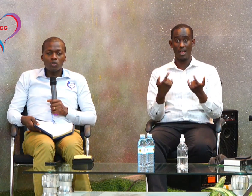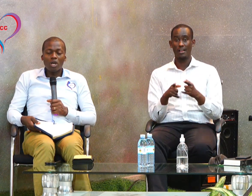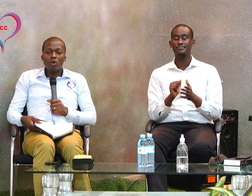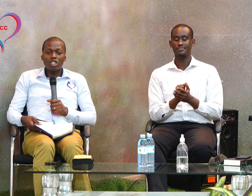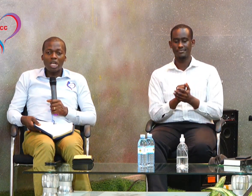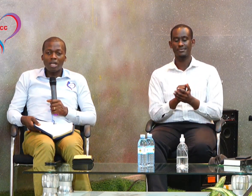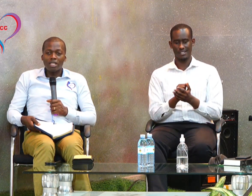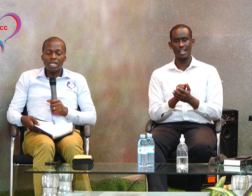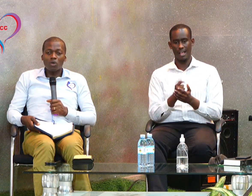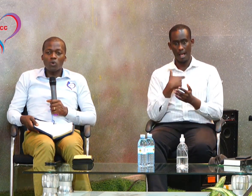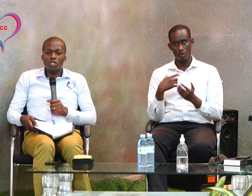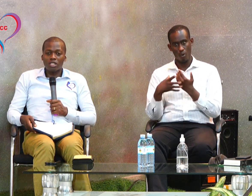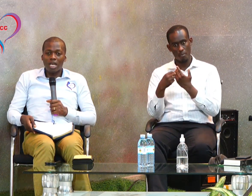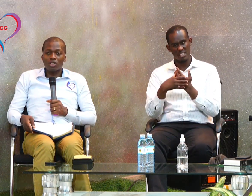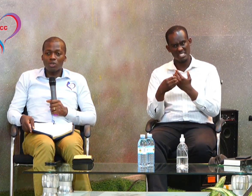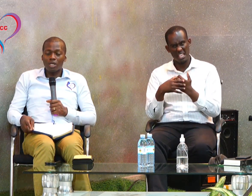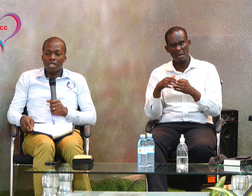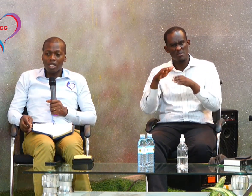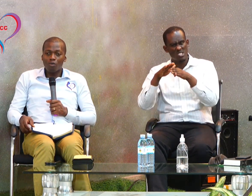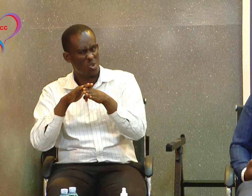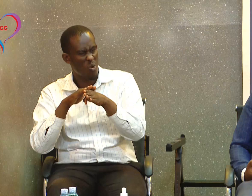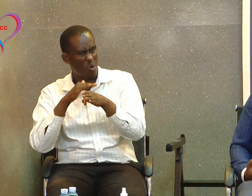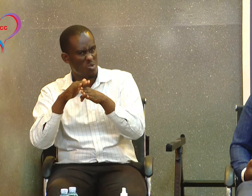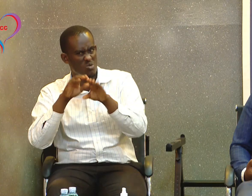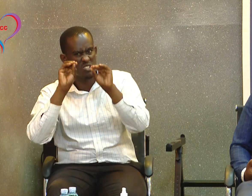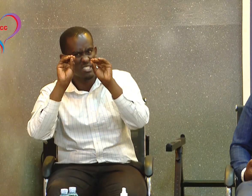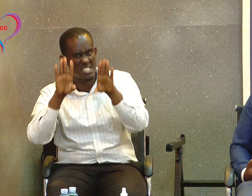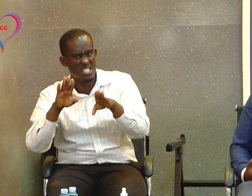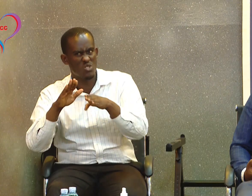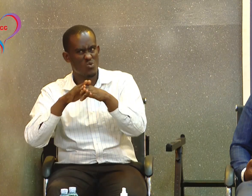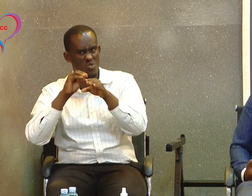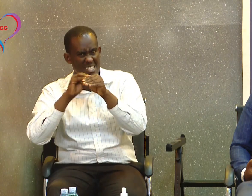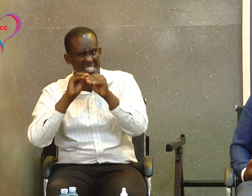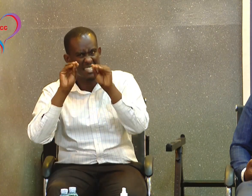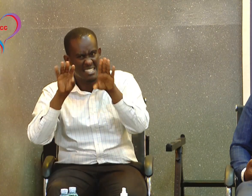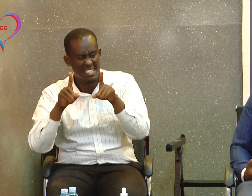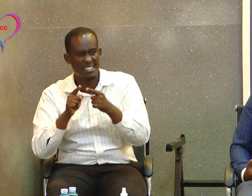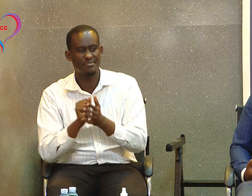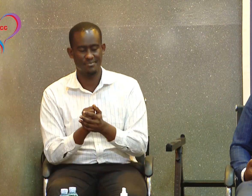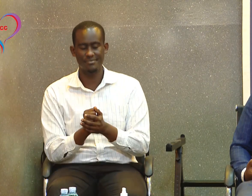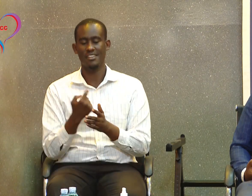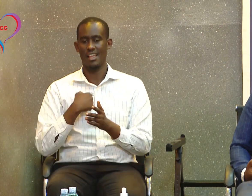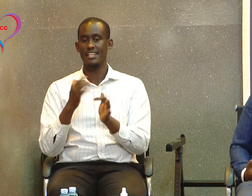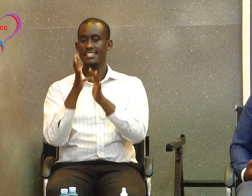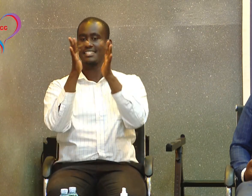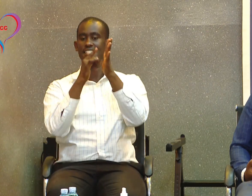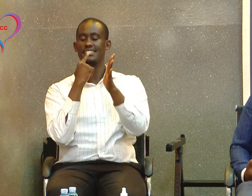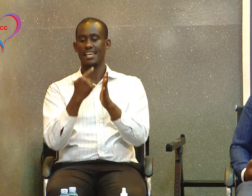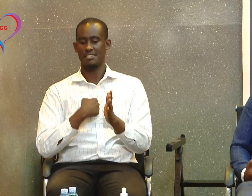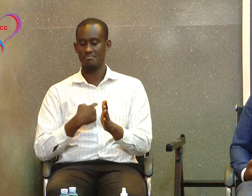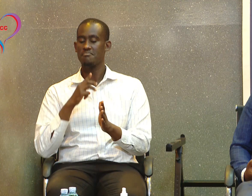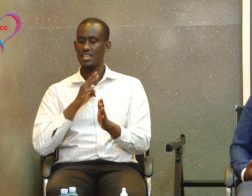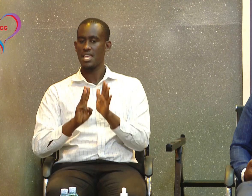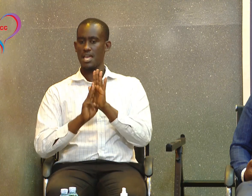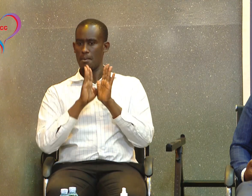Era yesonga lwachi nange nsaze okukoze sense ngeri yemu mukusomesa. So he says I should bear witness to the truth. Kakati agambe nti